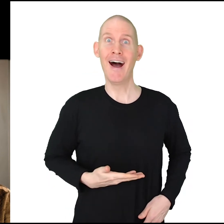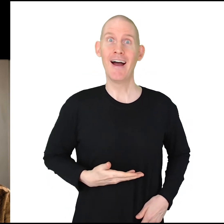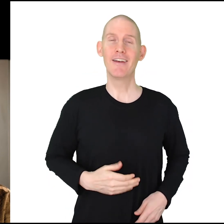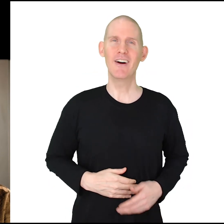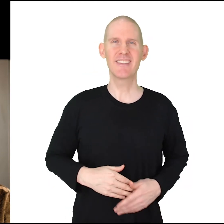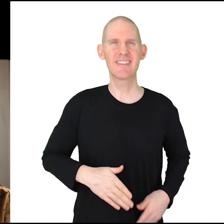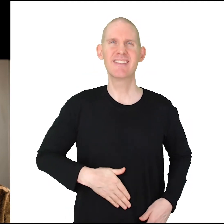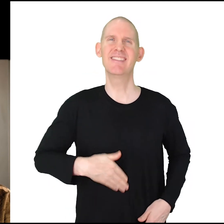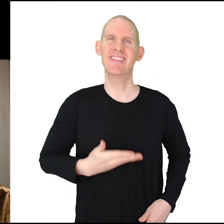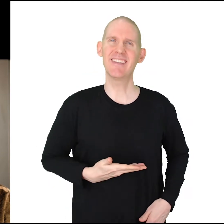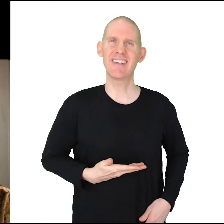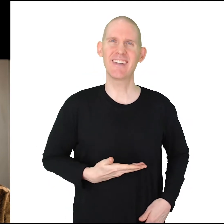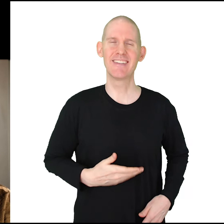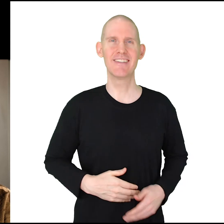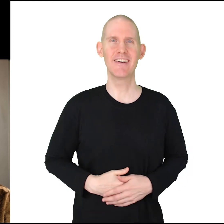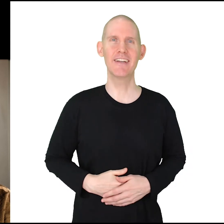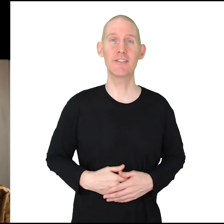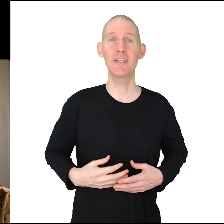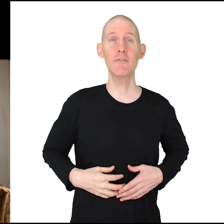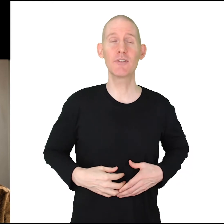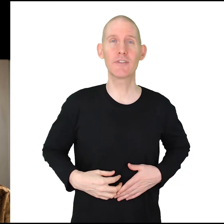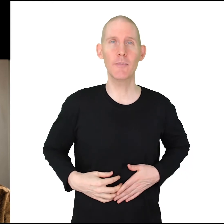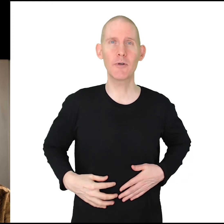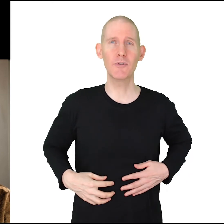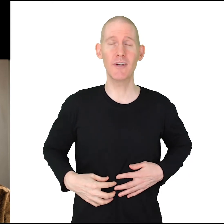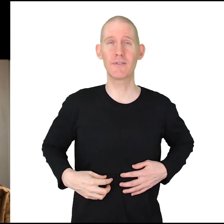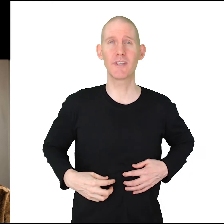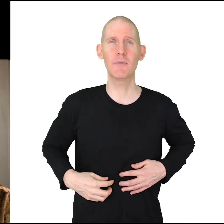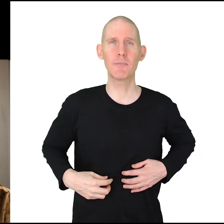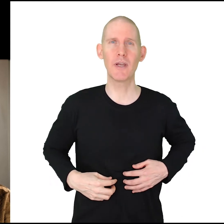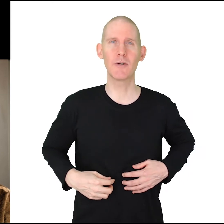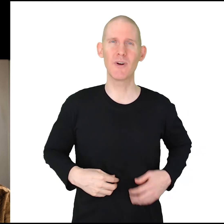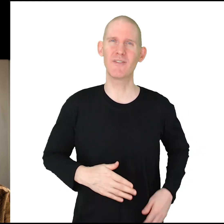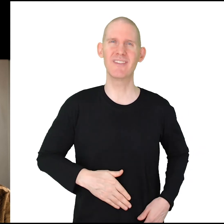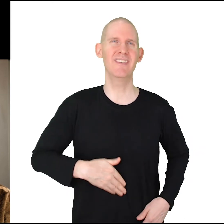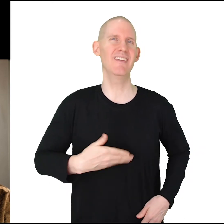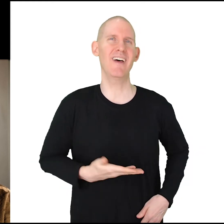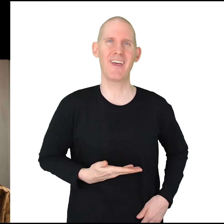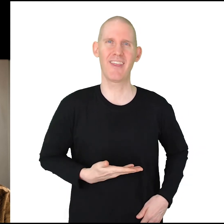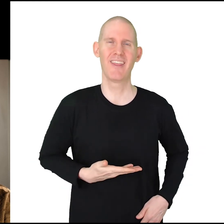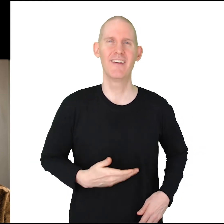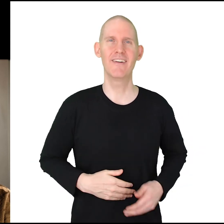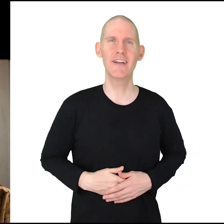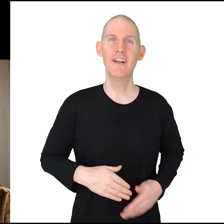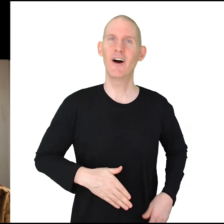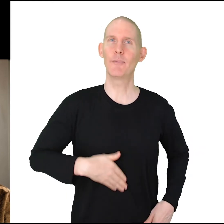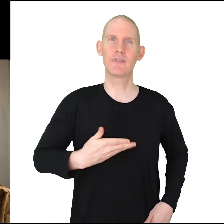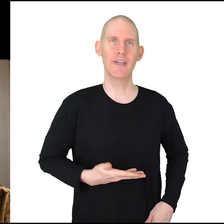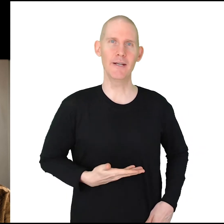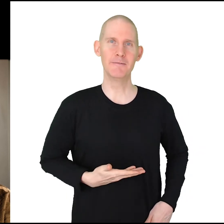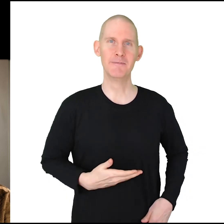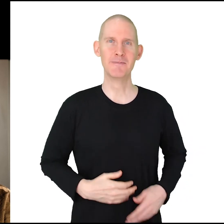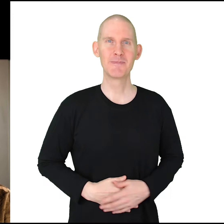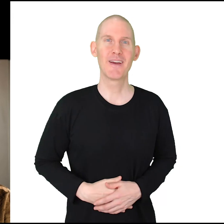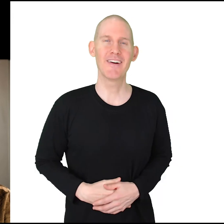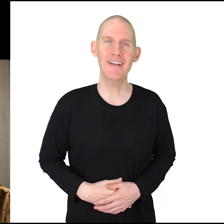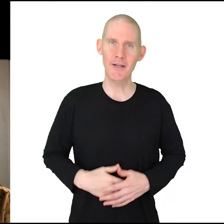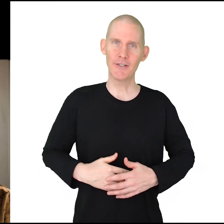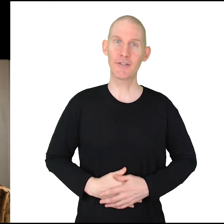no, it's, ugh, right? Just think of your stomach when you have stomach pain or whatever, ugh, right? Upset. All right, starting from the